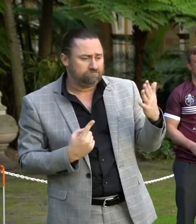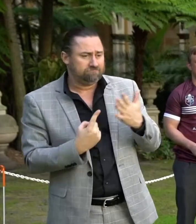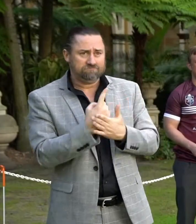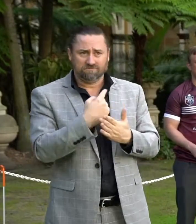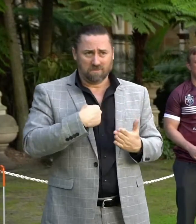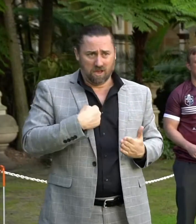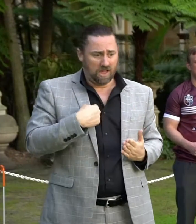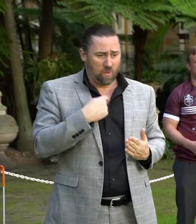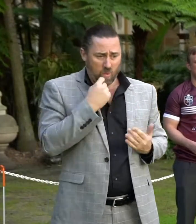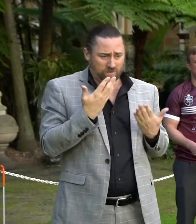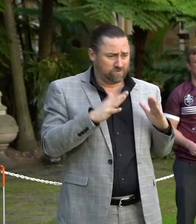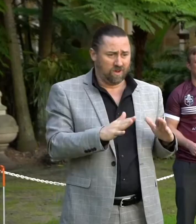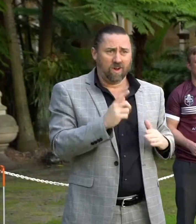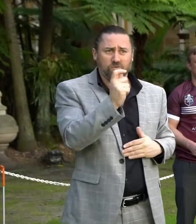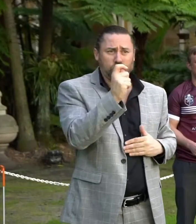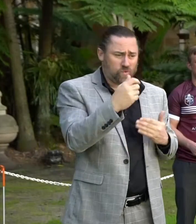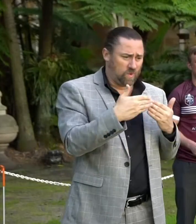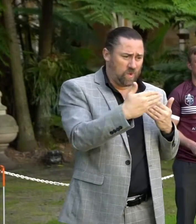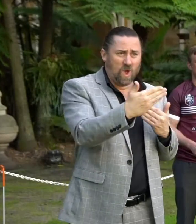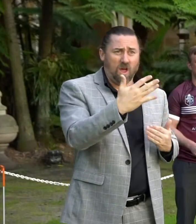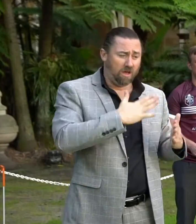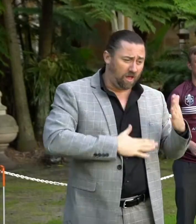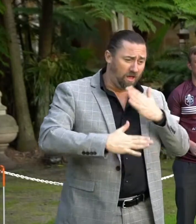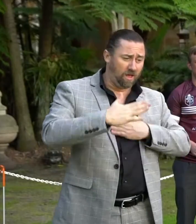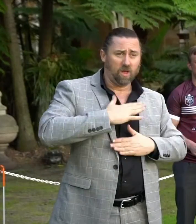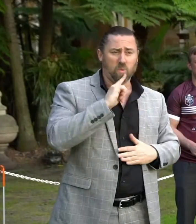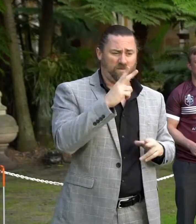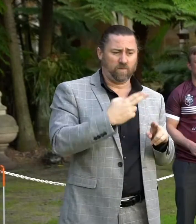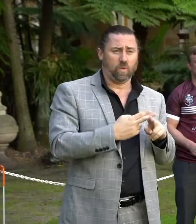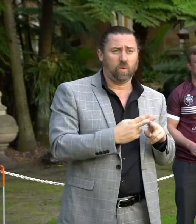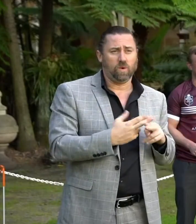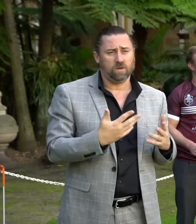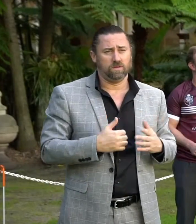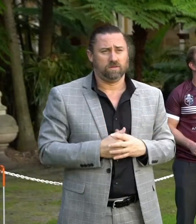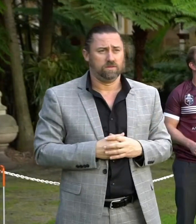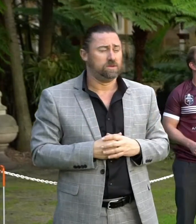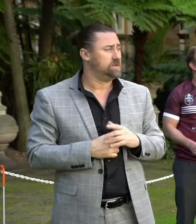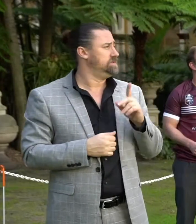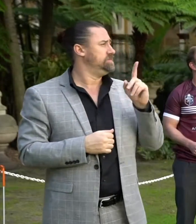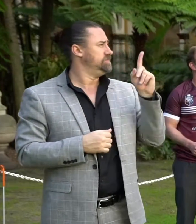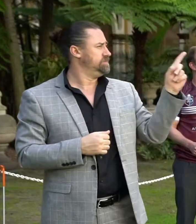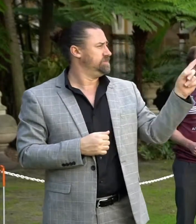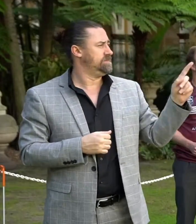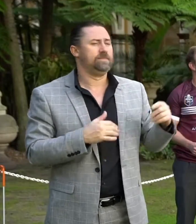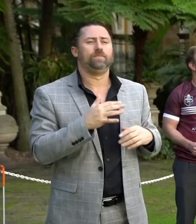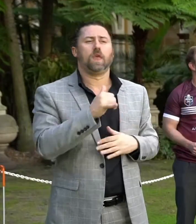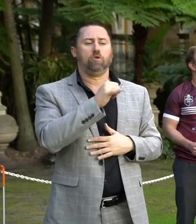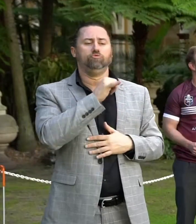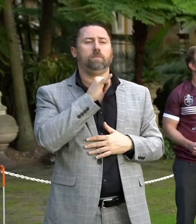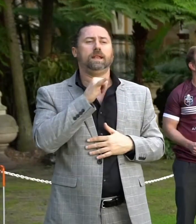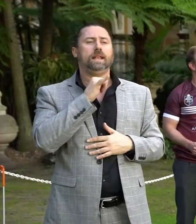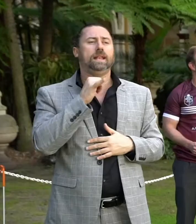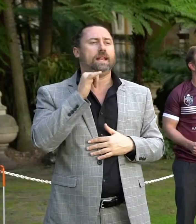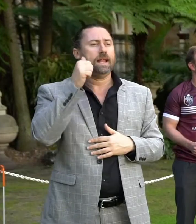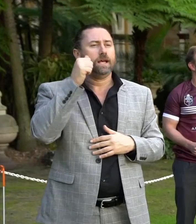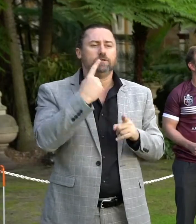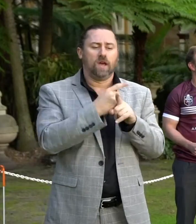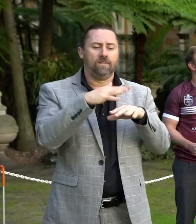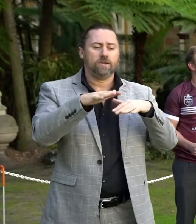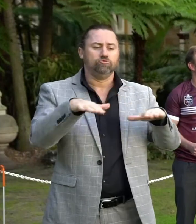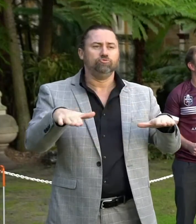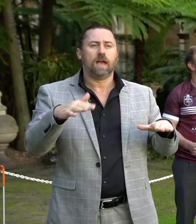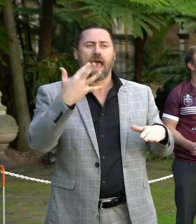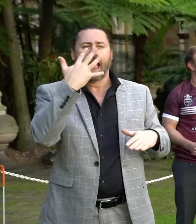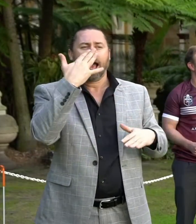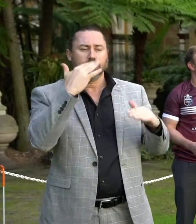terminal illness, how they wish to end their life. On the criminal age of responsibility for children, Yep. what's your position on